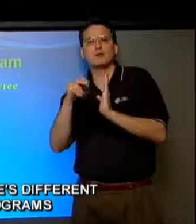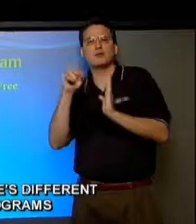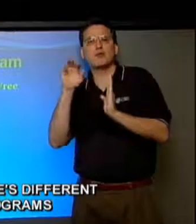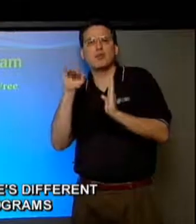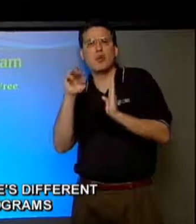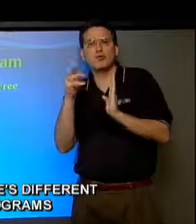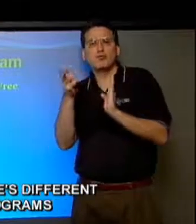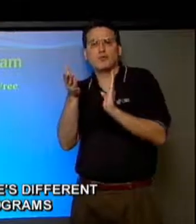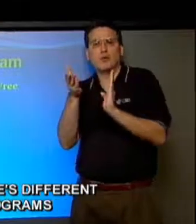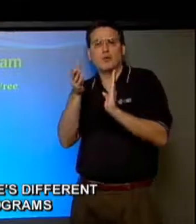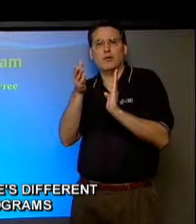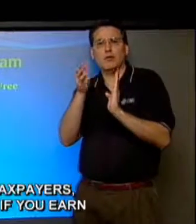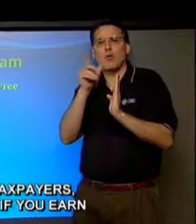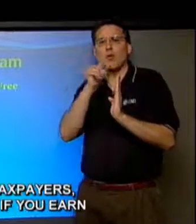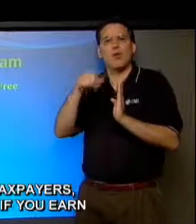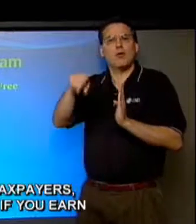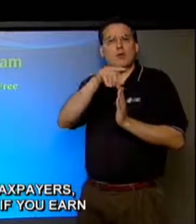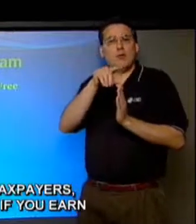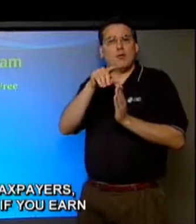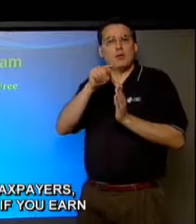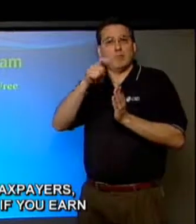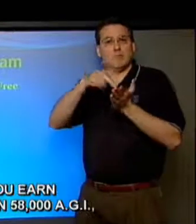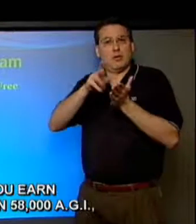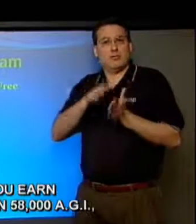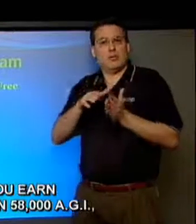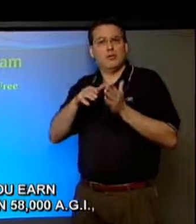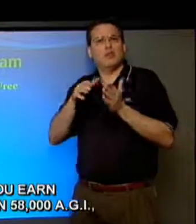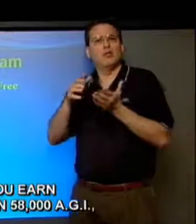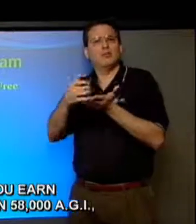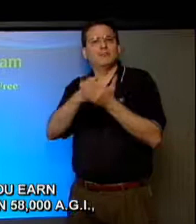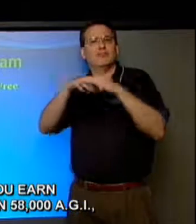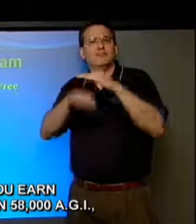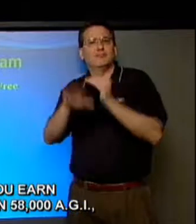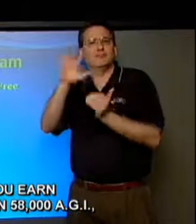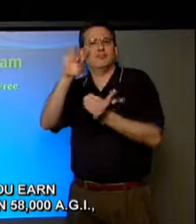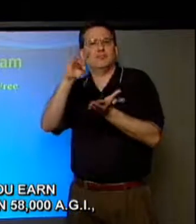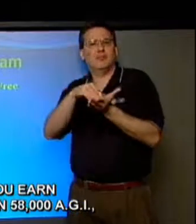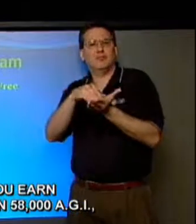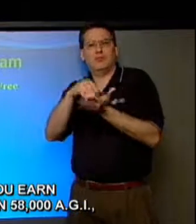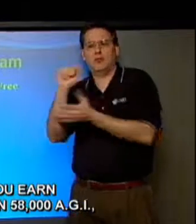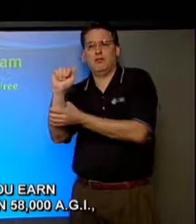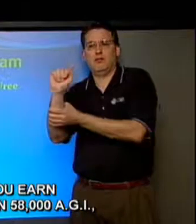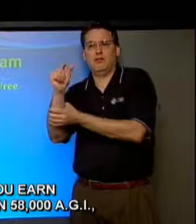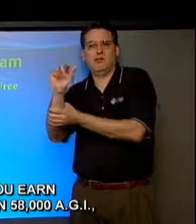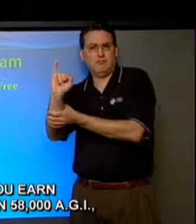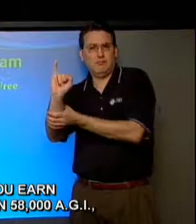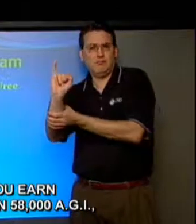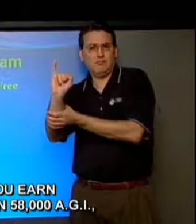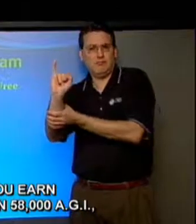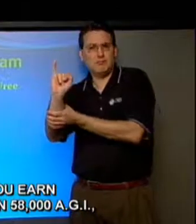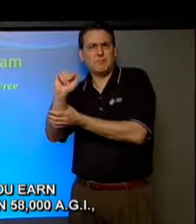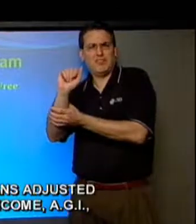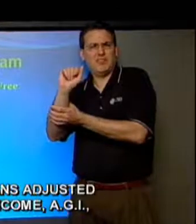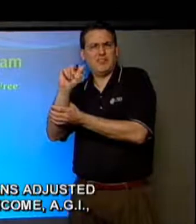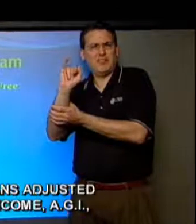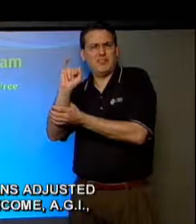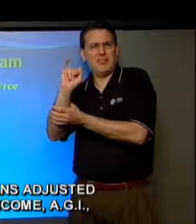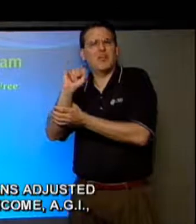different programs and taxpayers. If you earn less than 58,000 AGI, that means